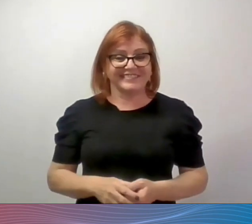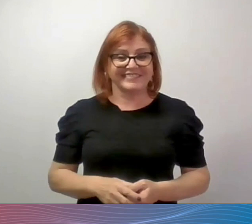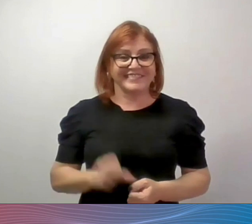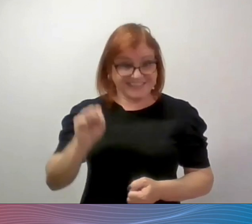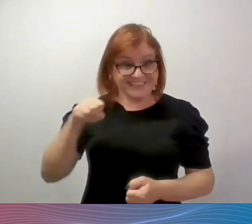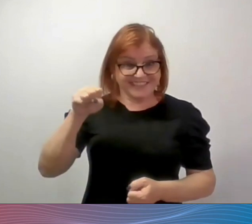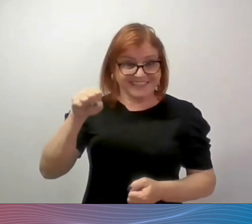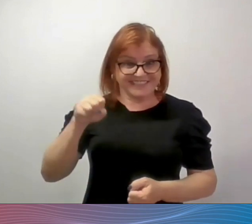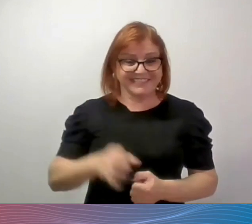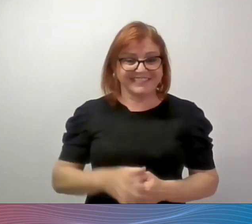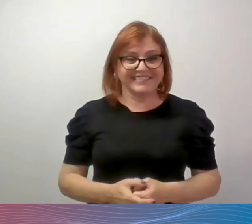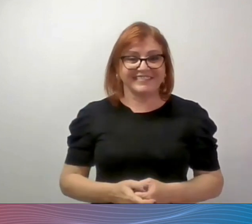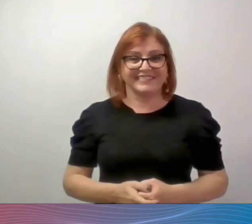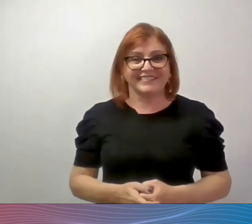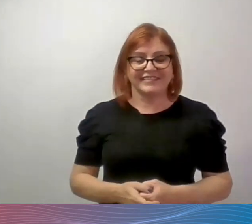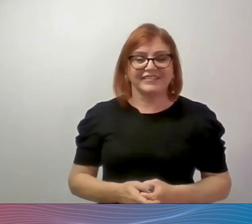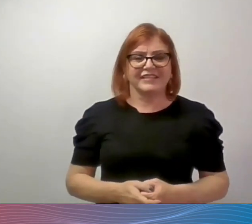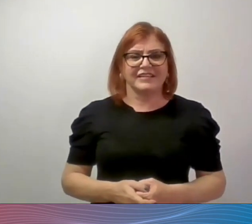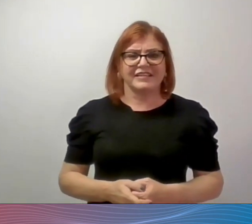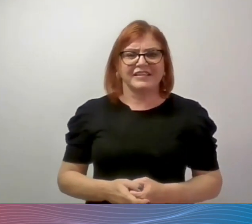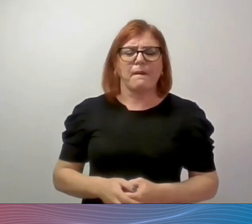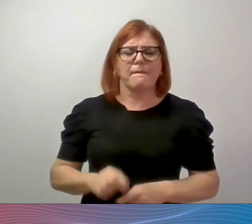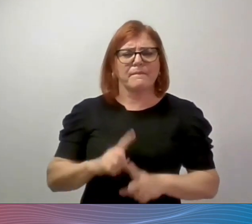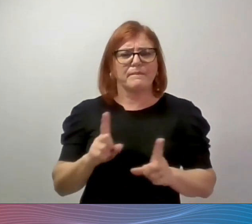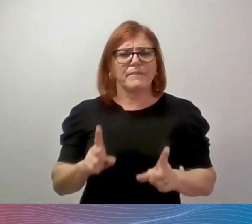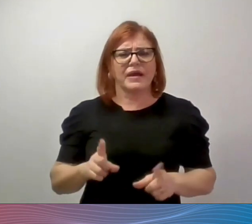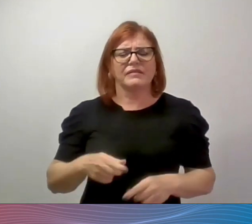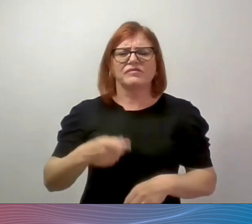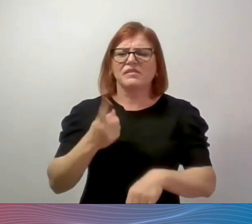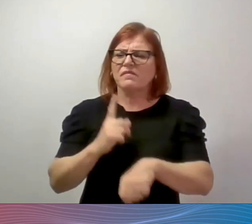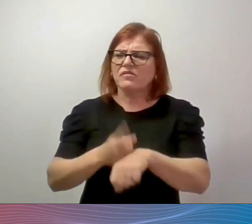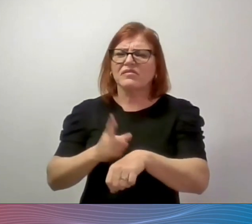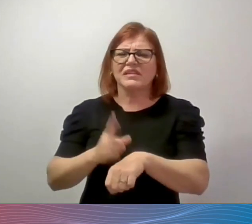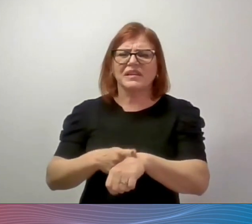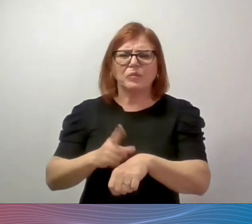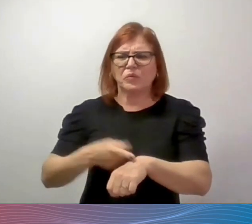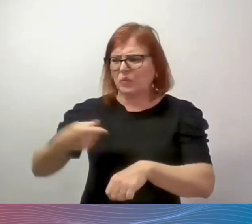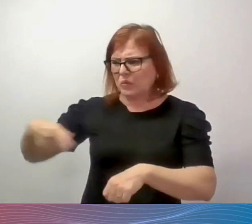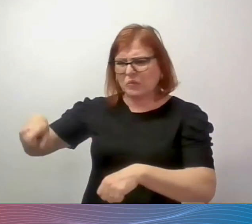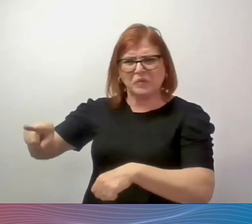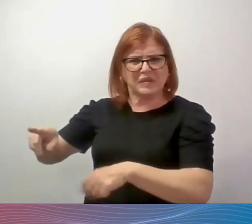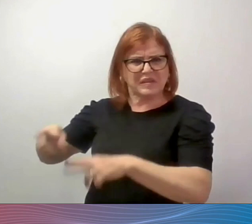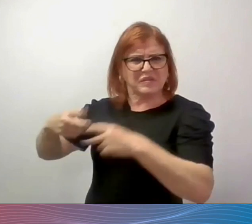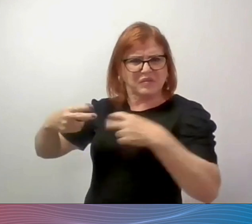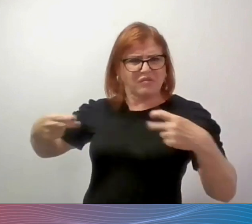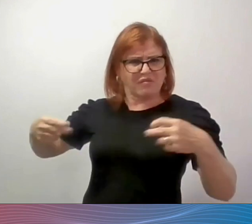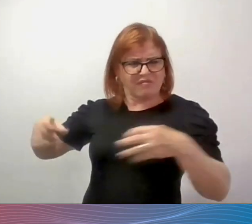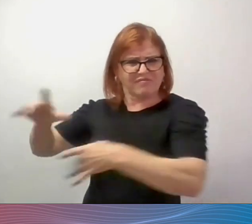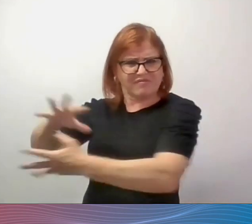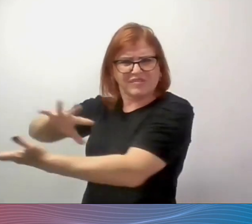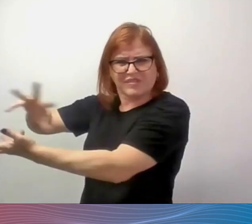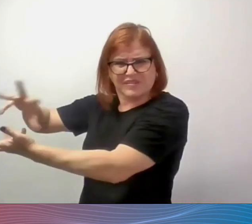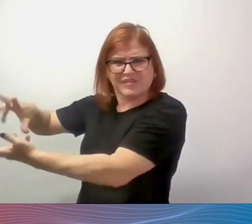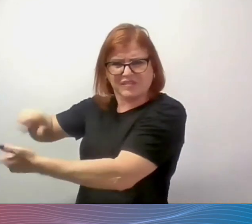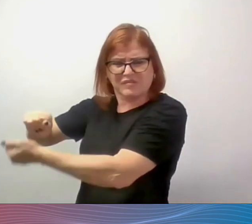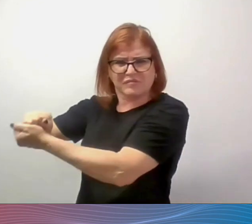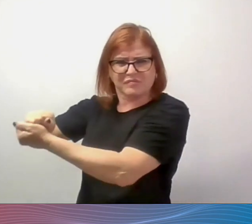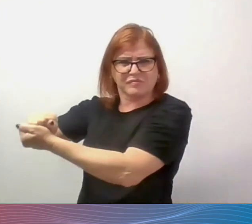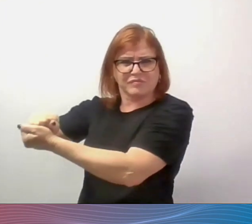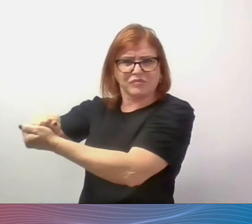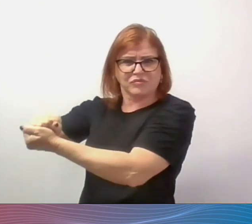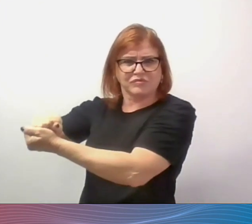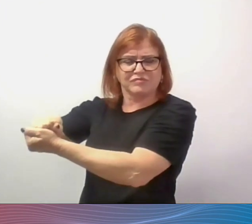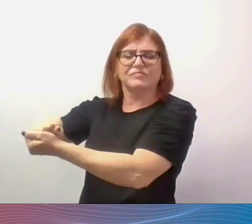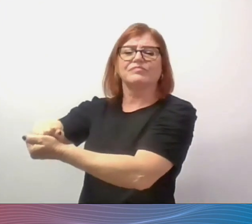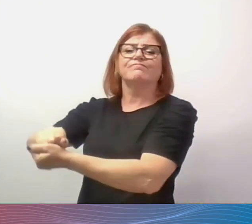tempo atiçado para essas coisas, if you live all the time very active for these things, você vai cair nisso. You